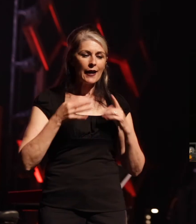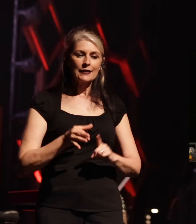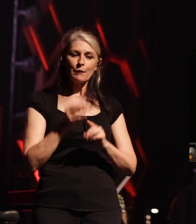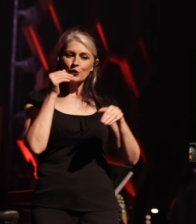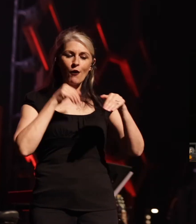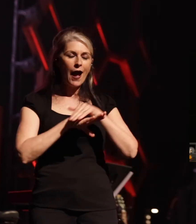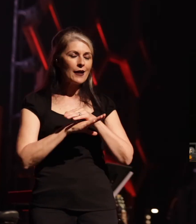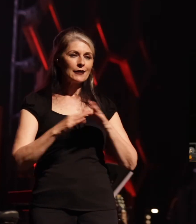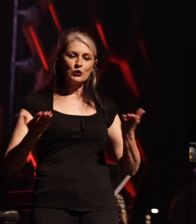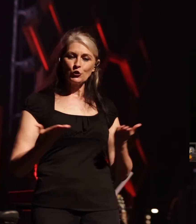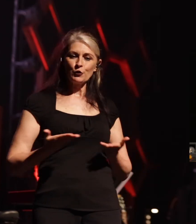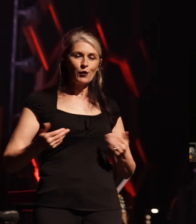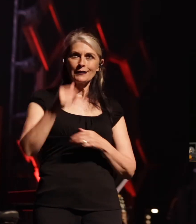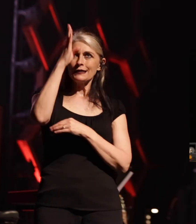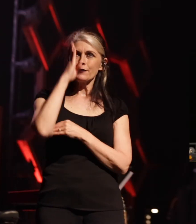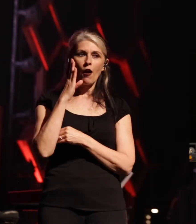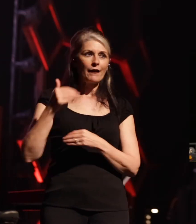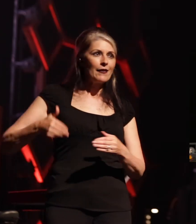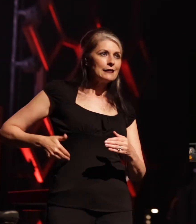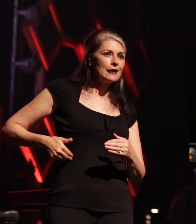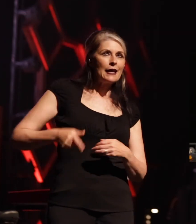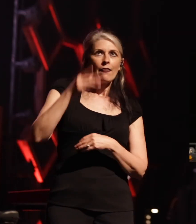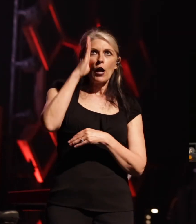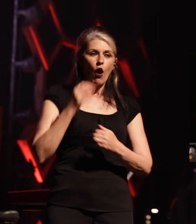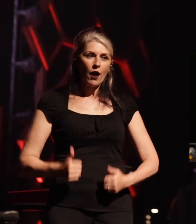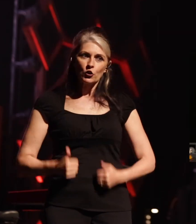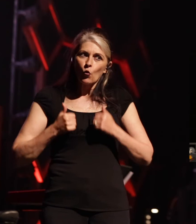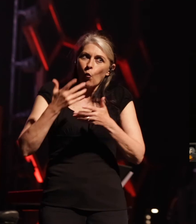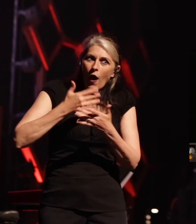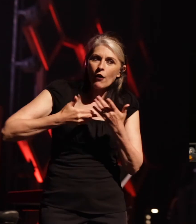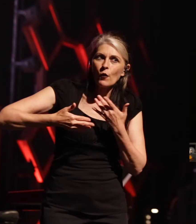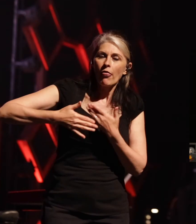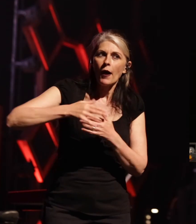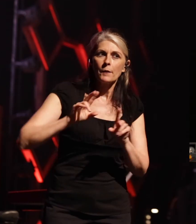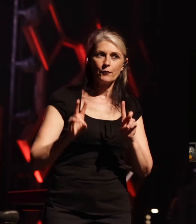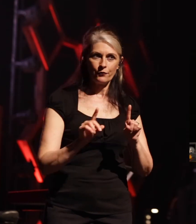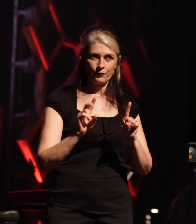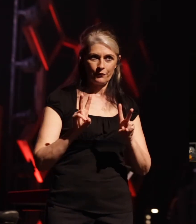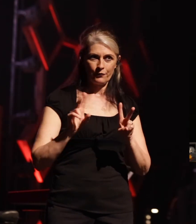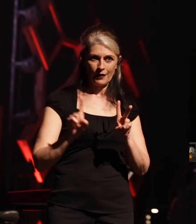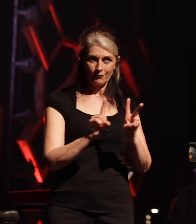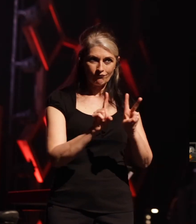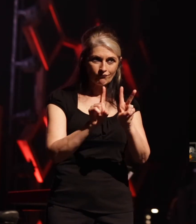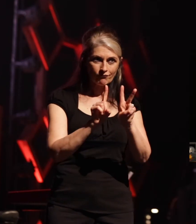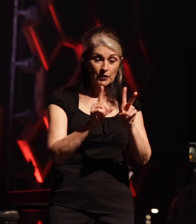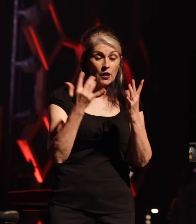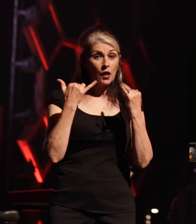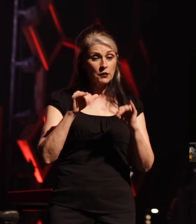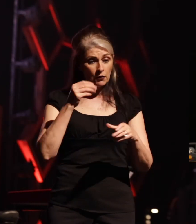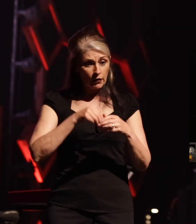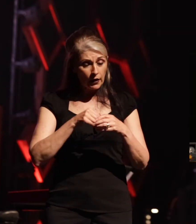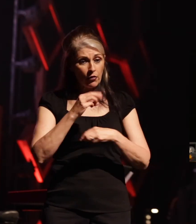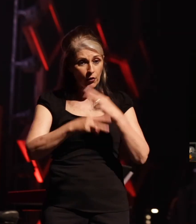in the sense that, like, God dwelt with them. Now, was God still in the world? Yes. Did God still communicate with Adam and Eve? But